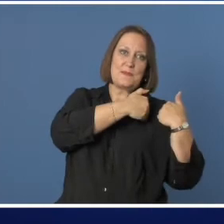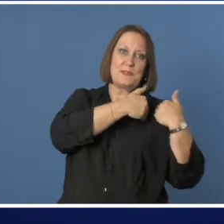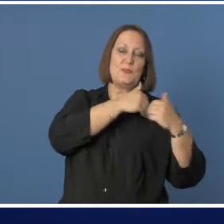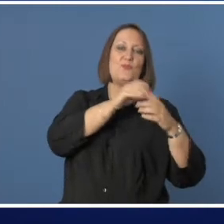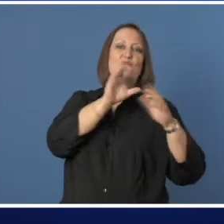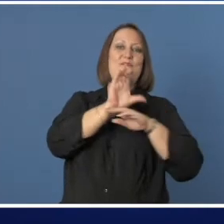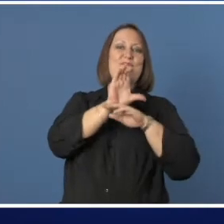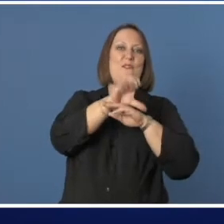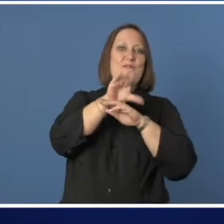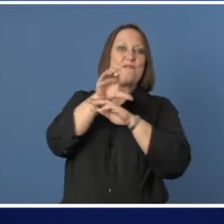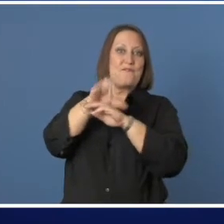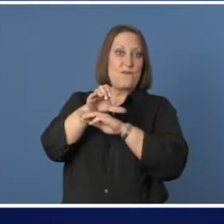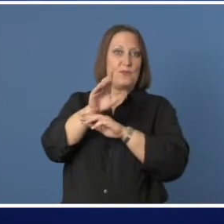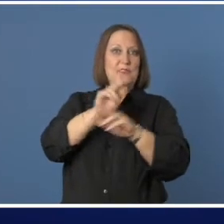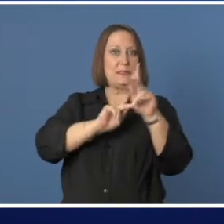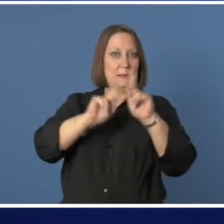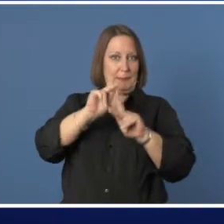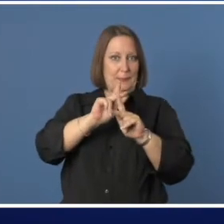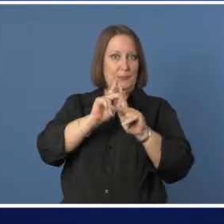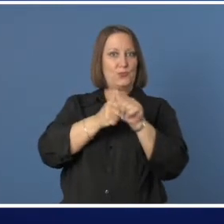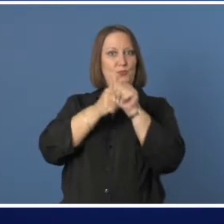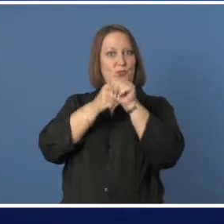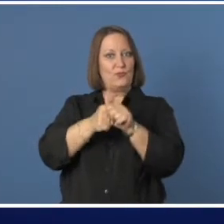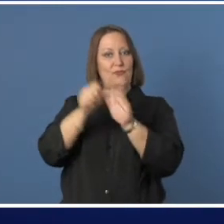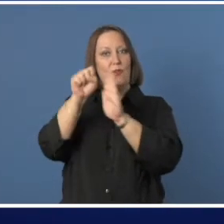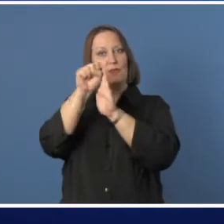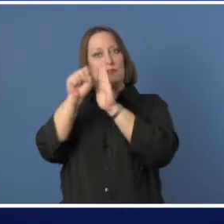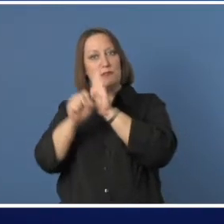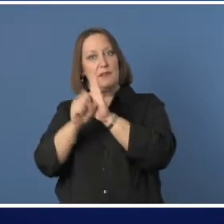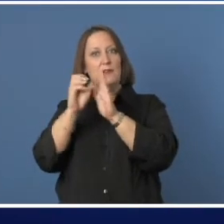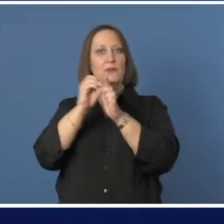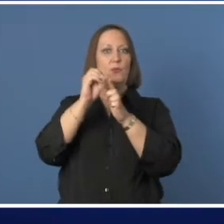state or more stringent local measures.